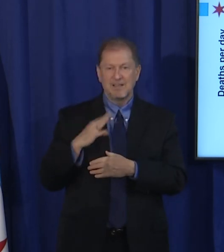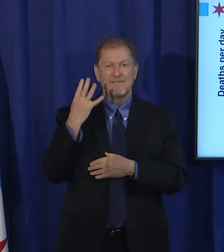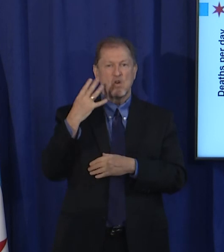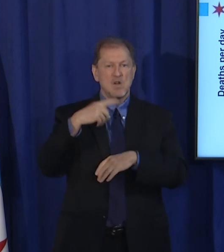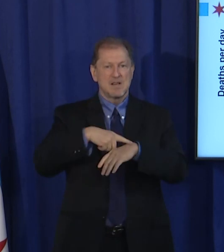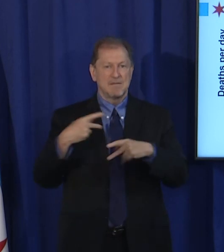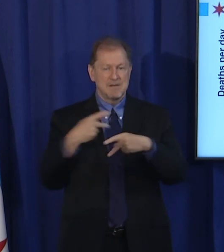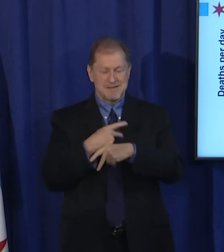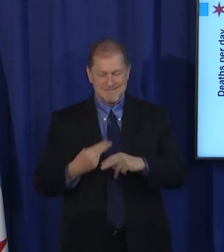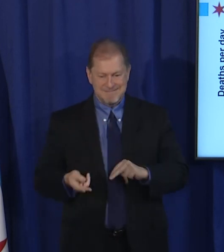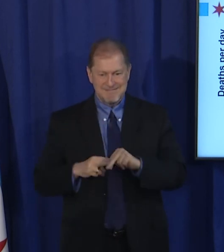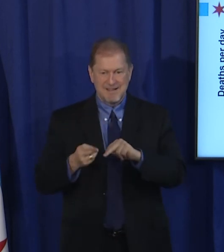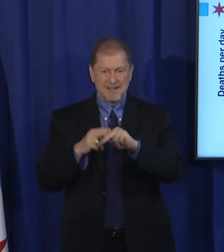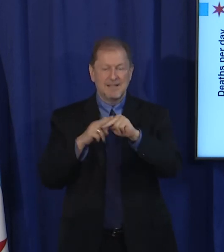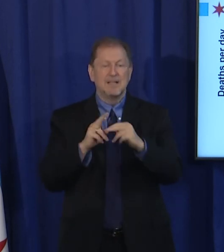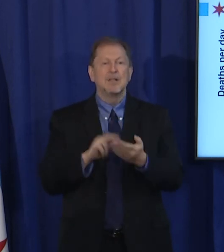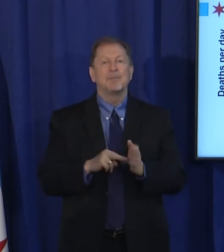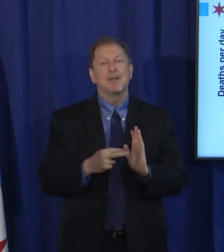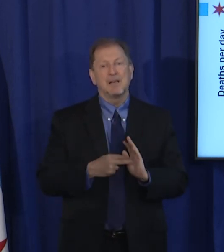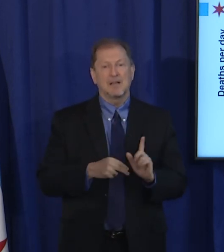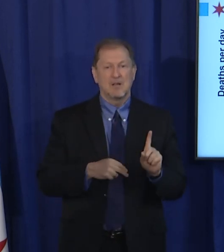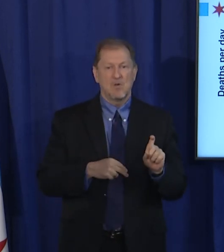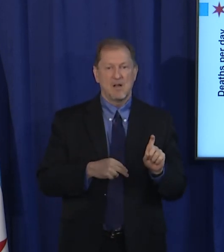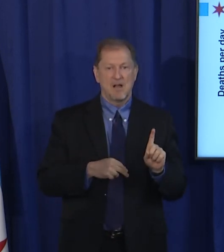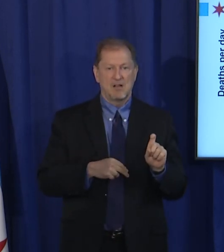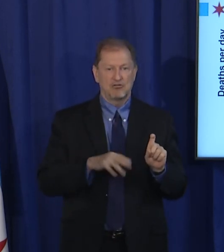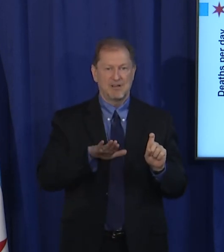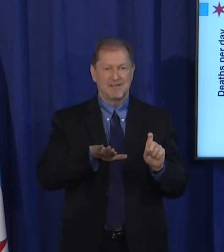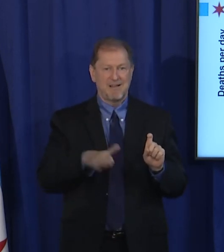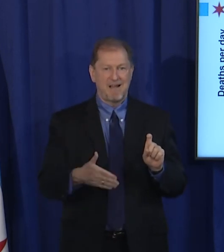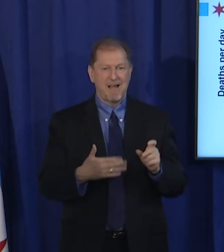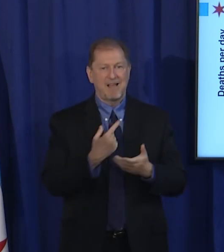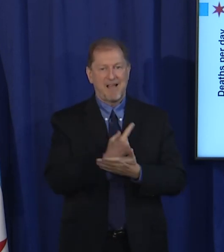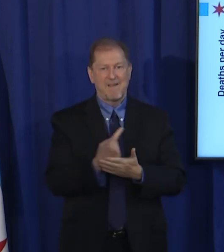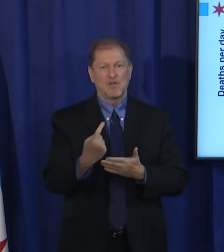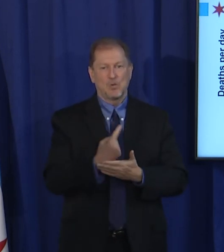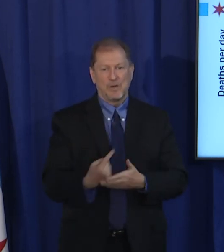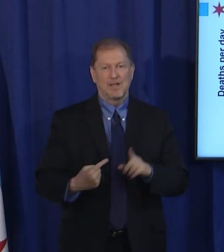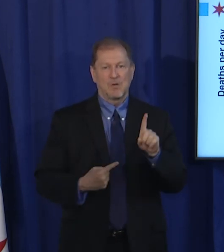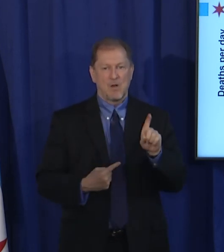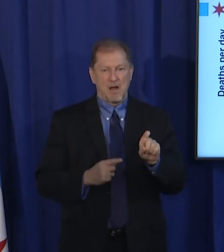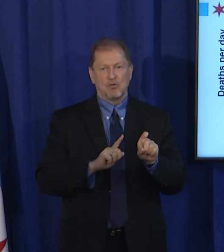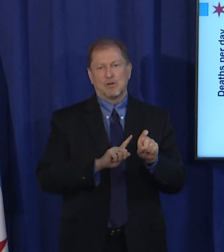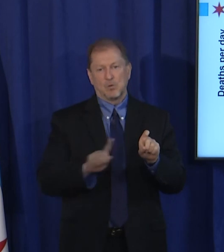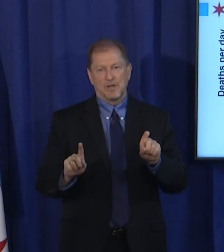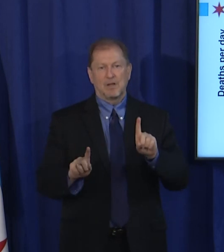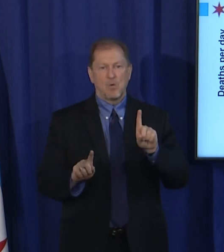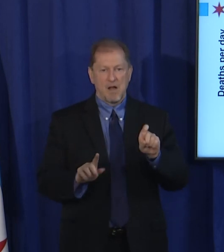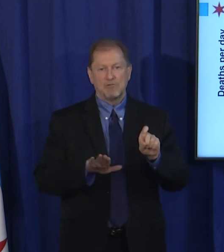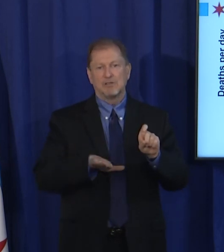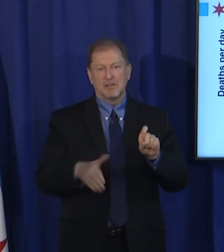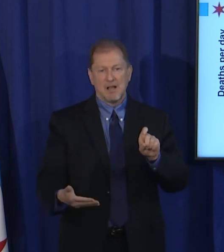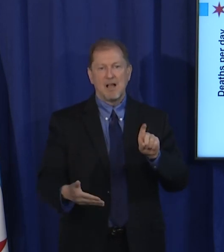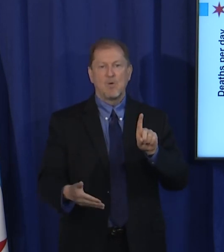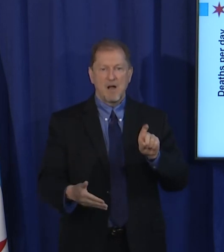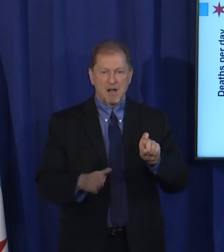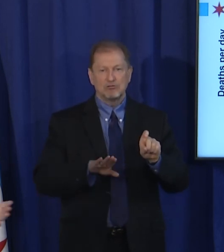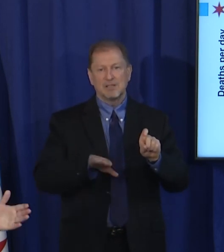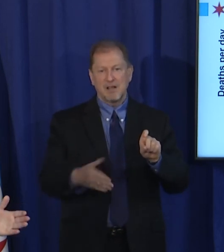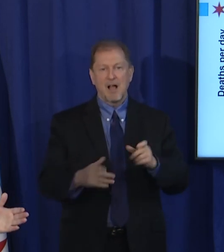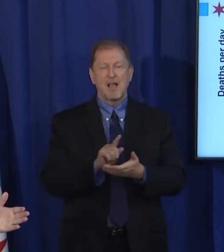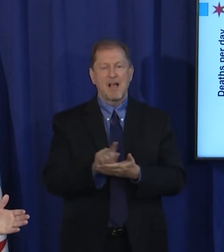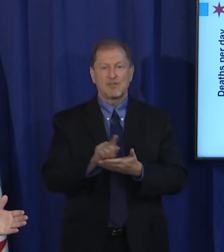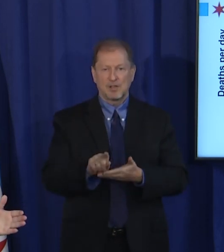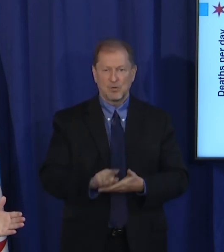up to almost 100 deaths every week among Chicago residents. Even if